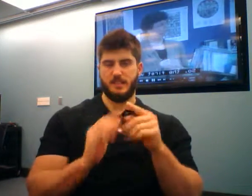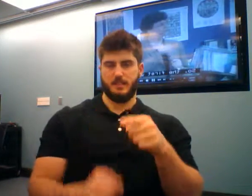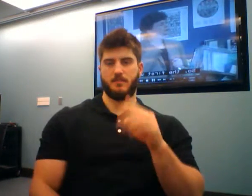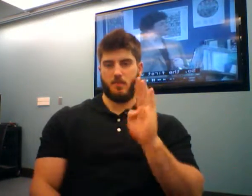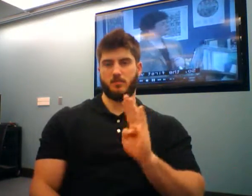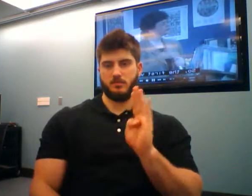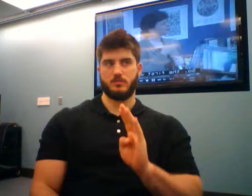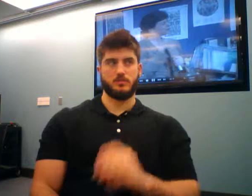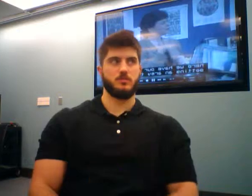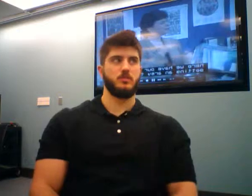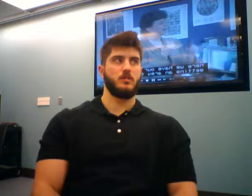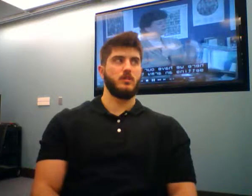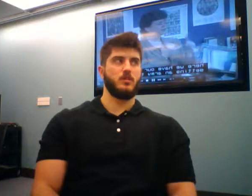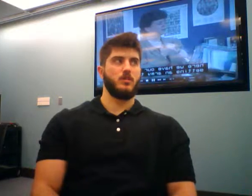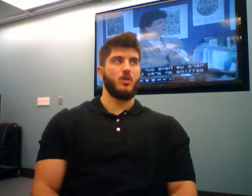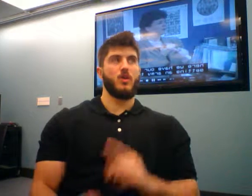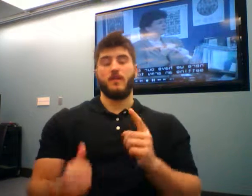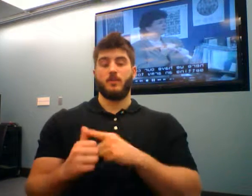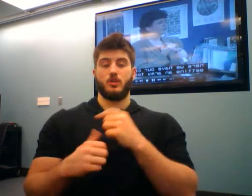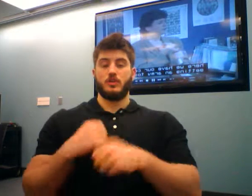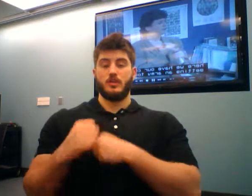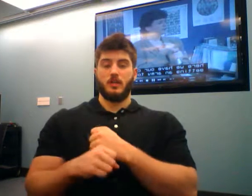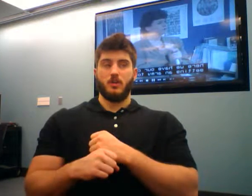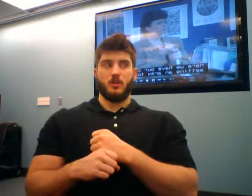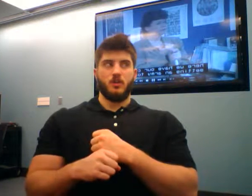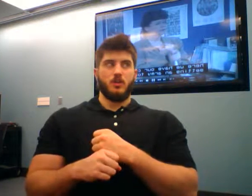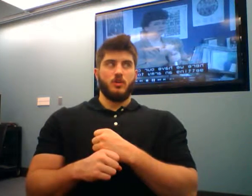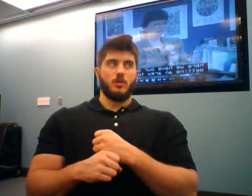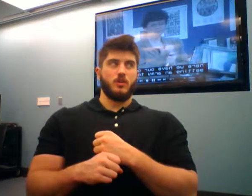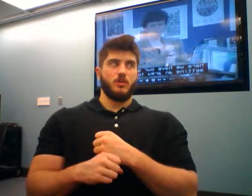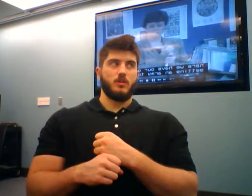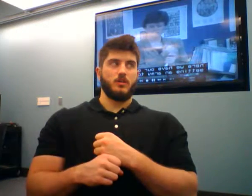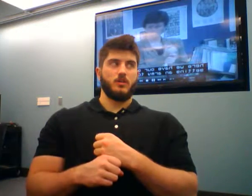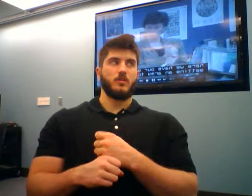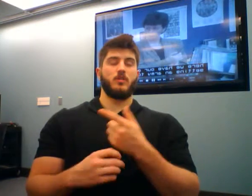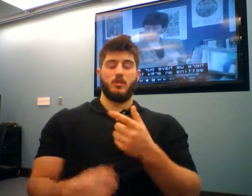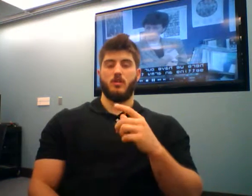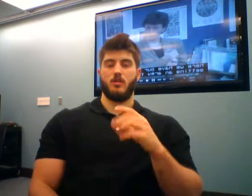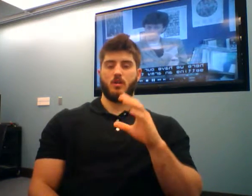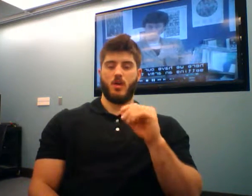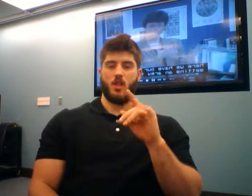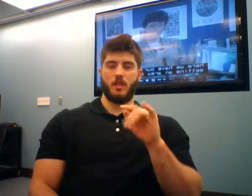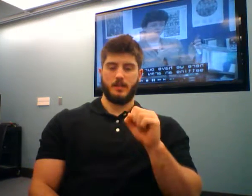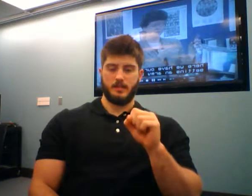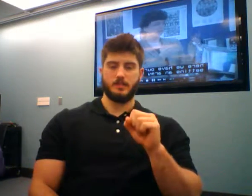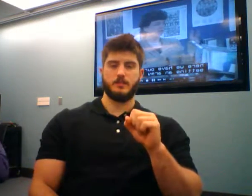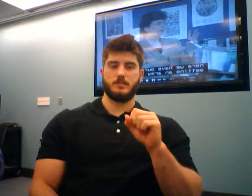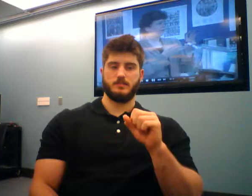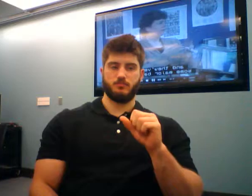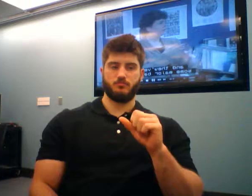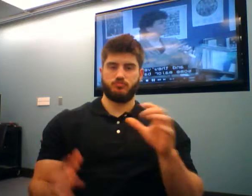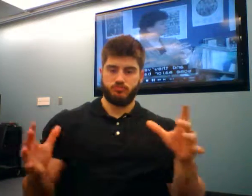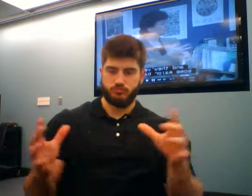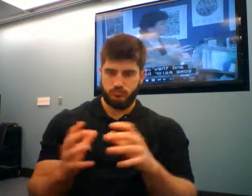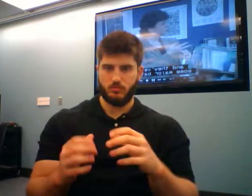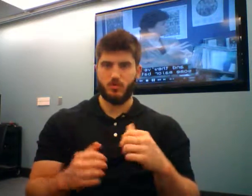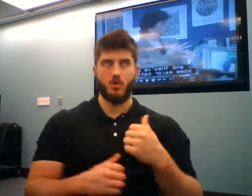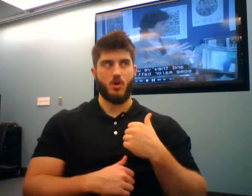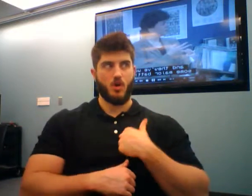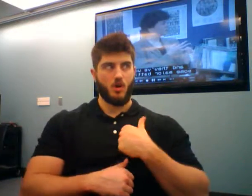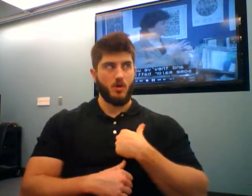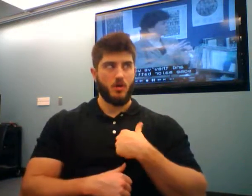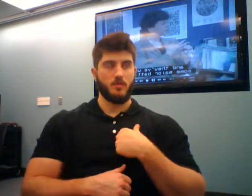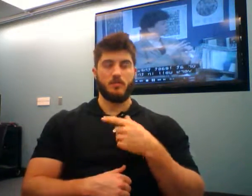So the first year, here we have our colonies getting an army together, and they've won some